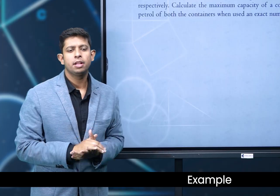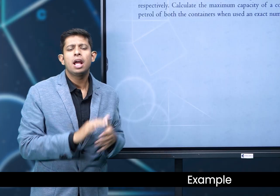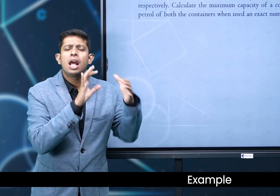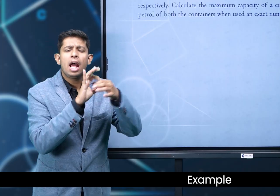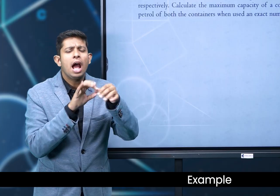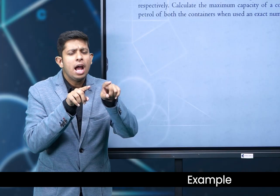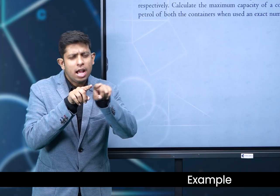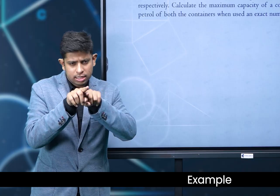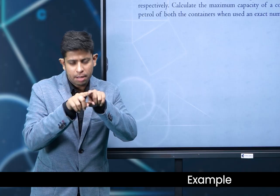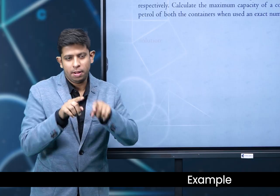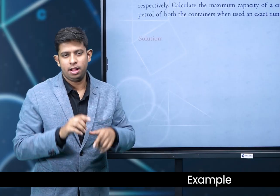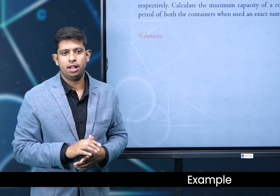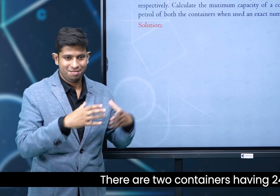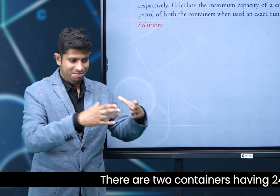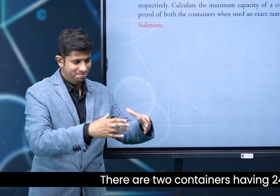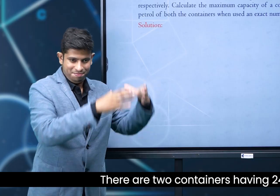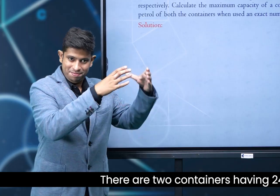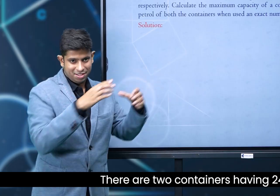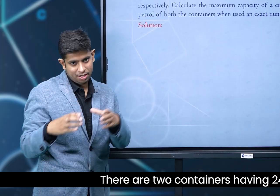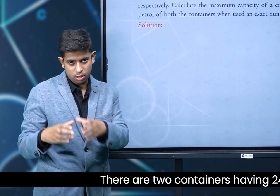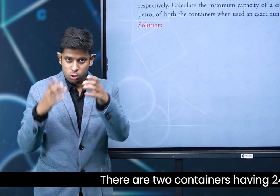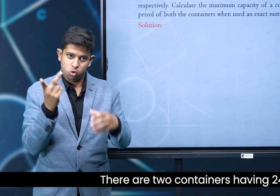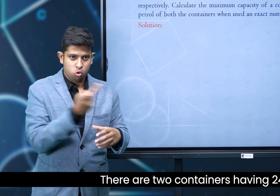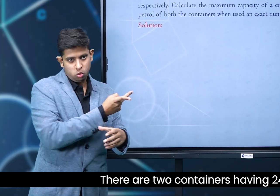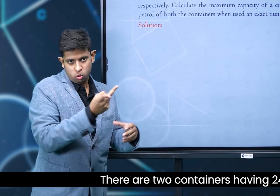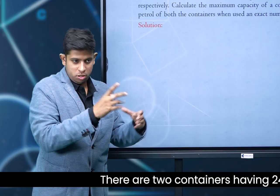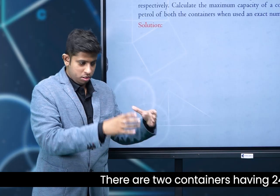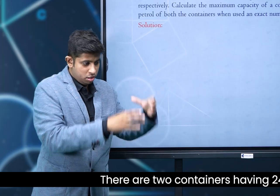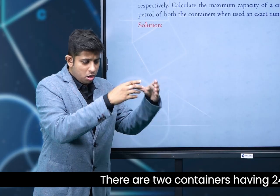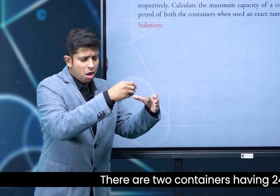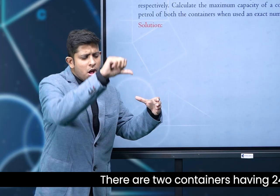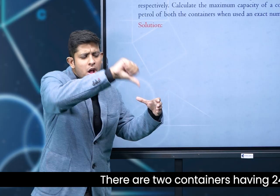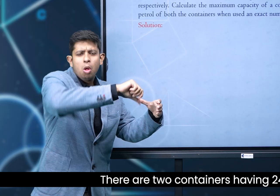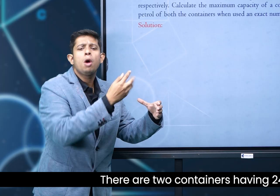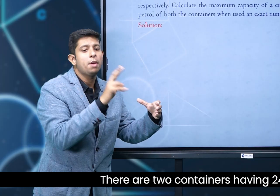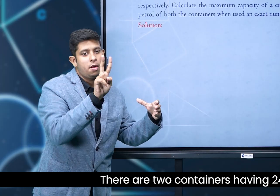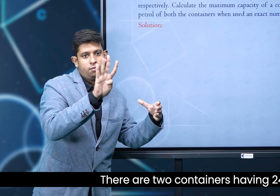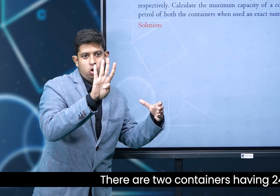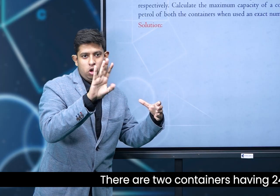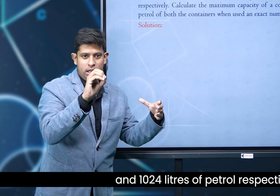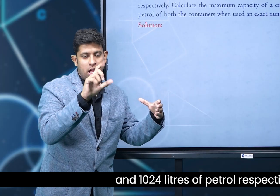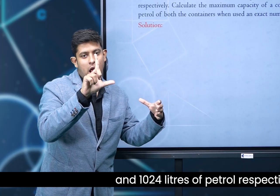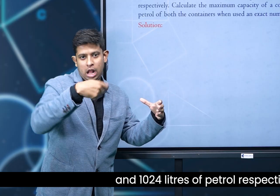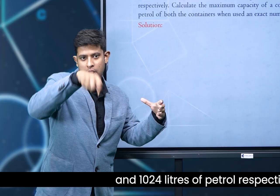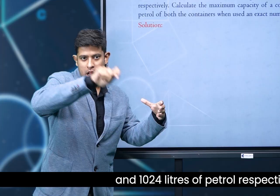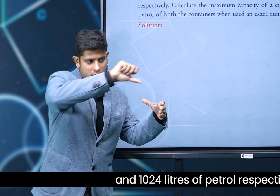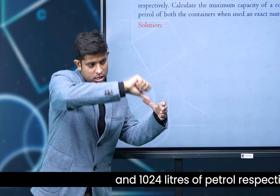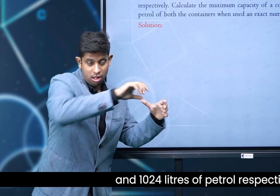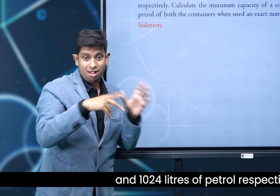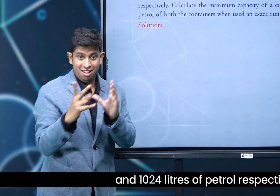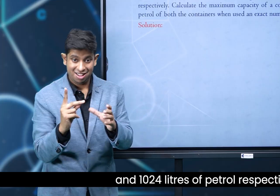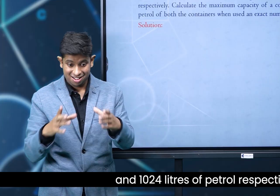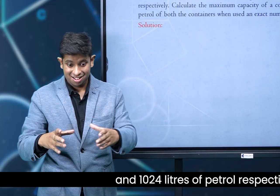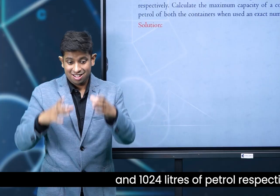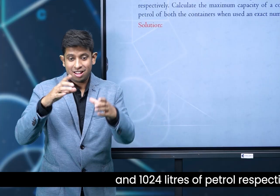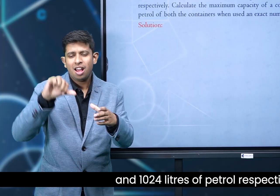Example. There are two containers having 240 liters and 1024 liters of